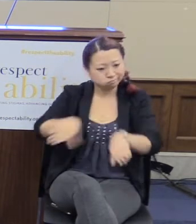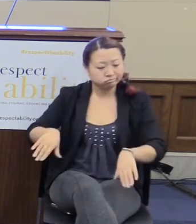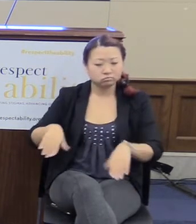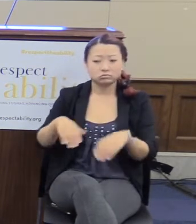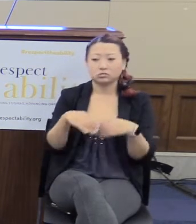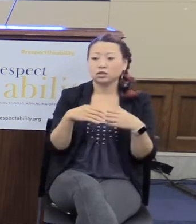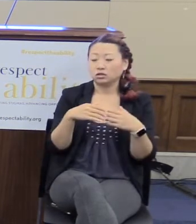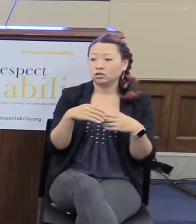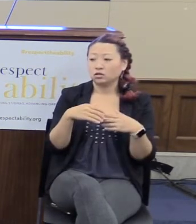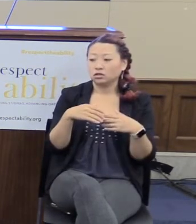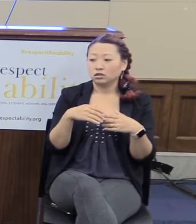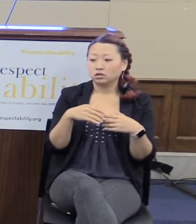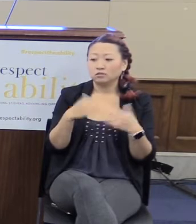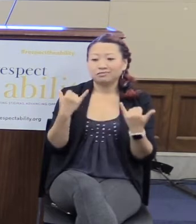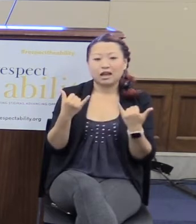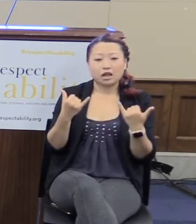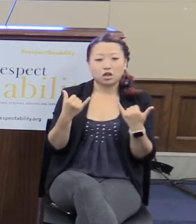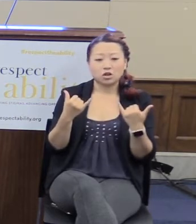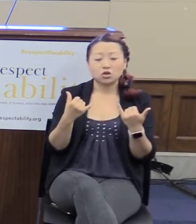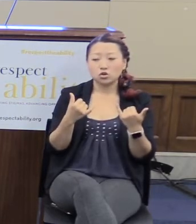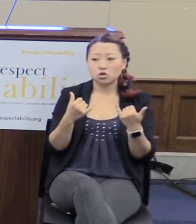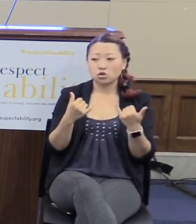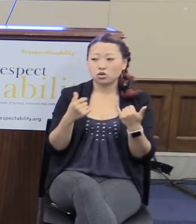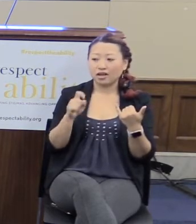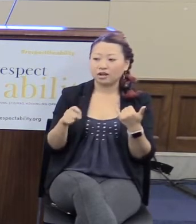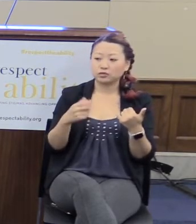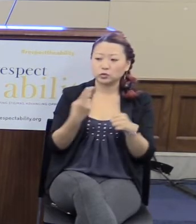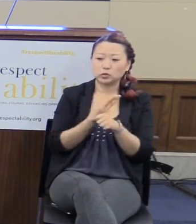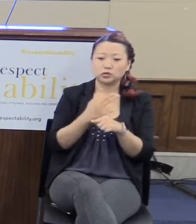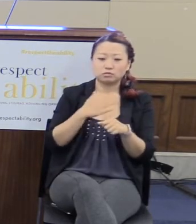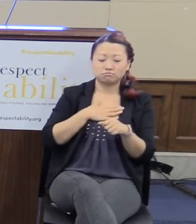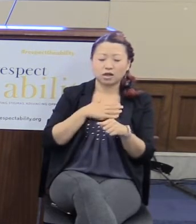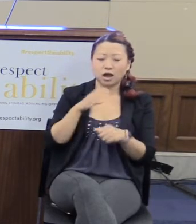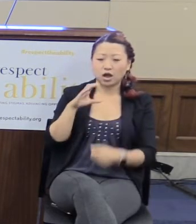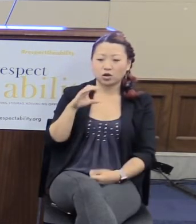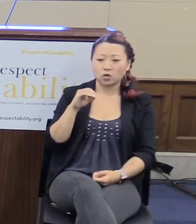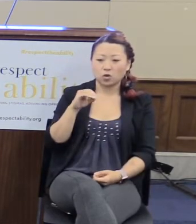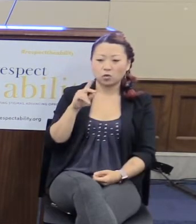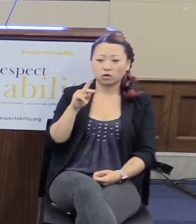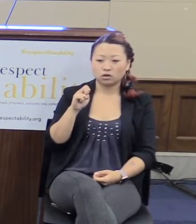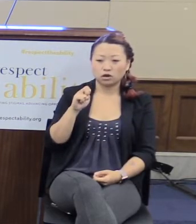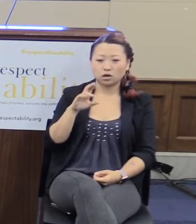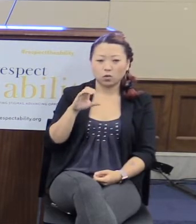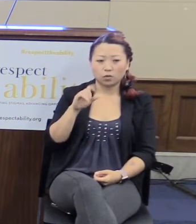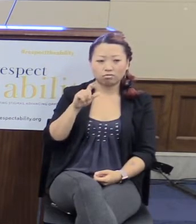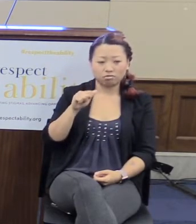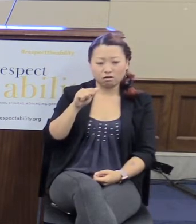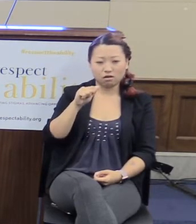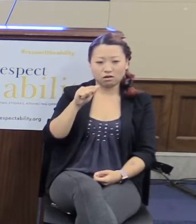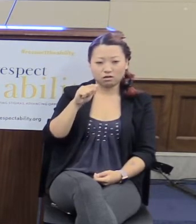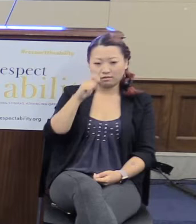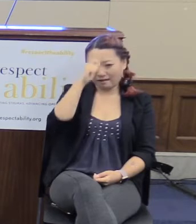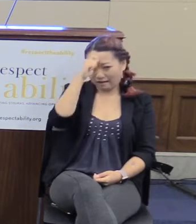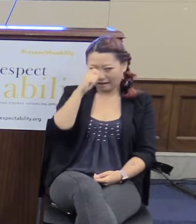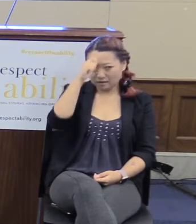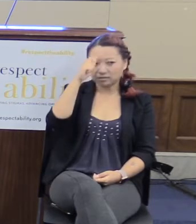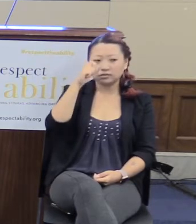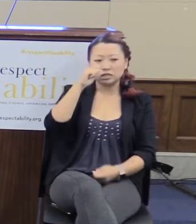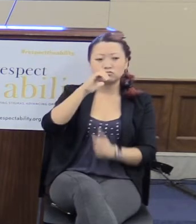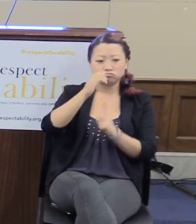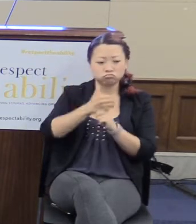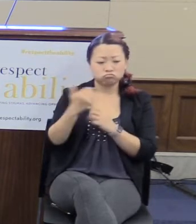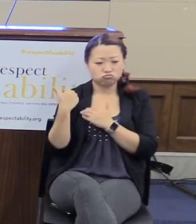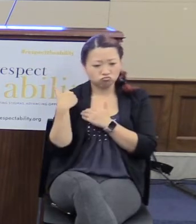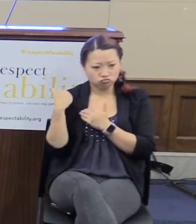I have to put my ad and use my Coca-Cola hat. I'm also very proud of the